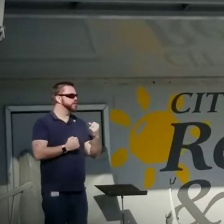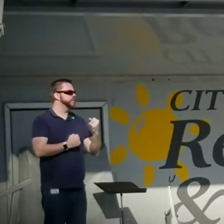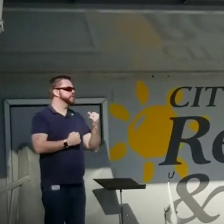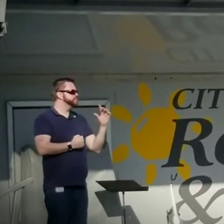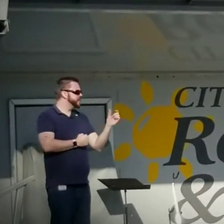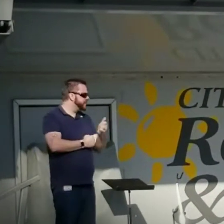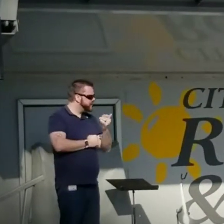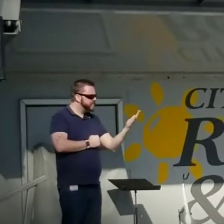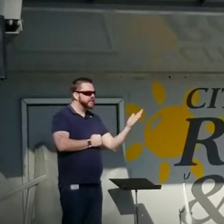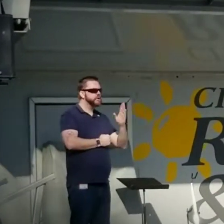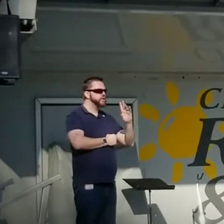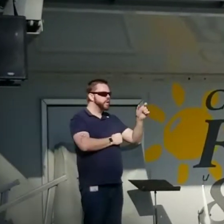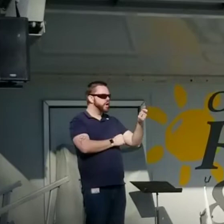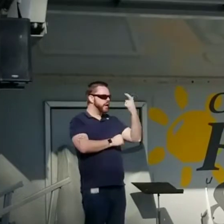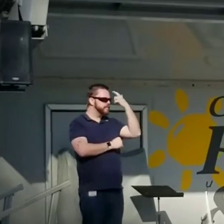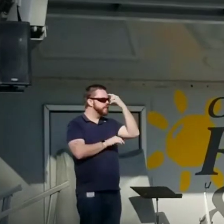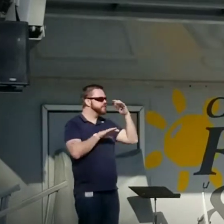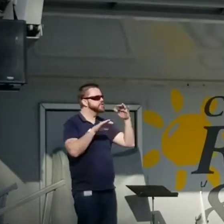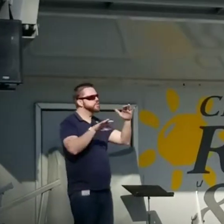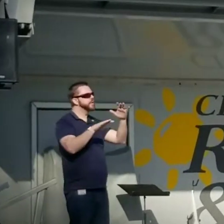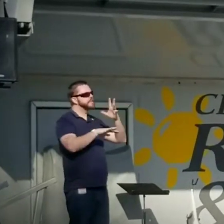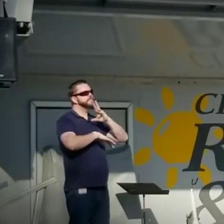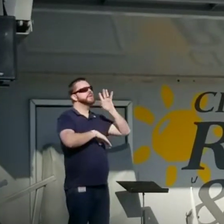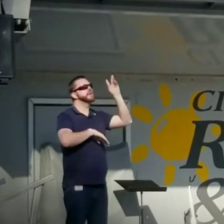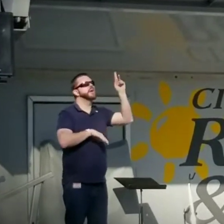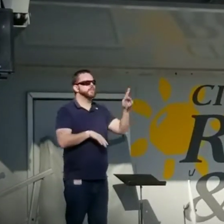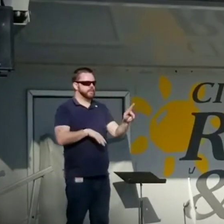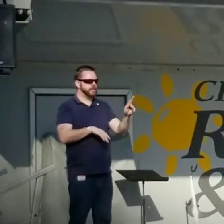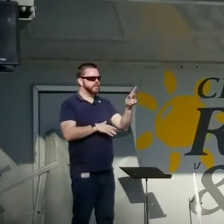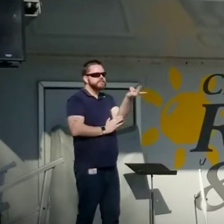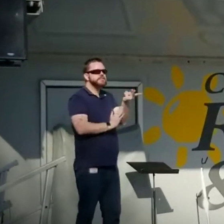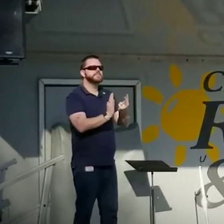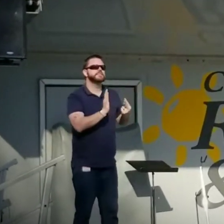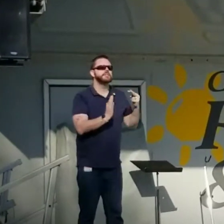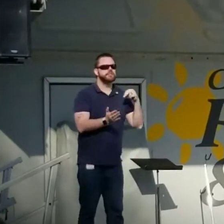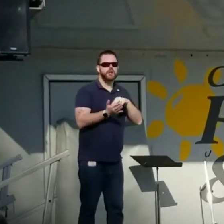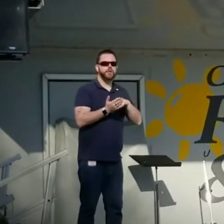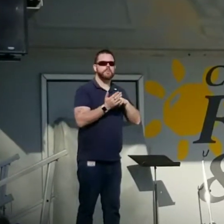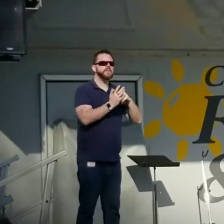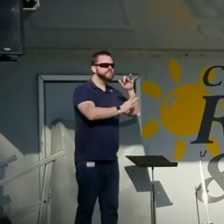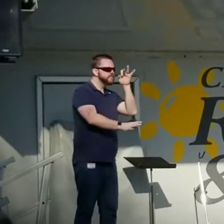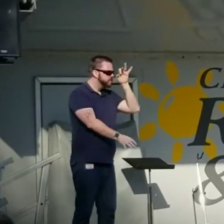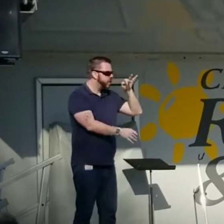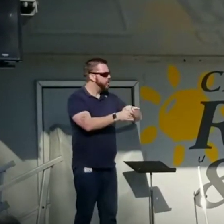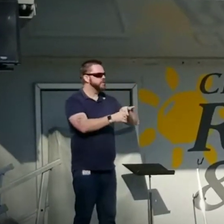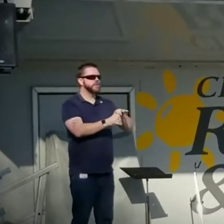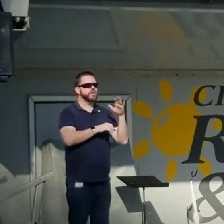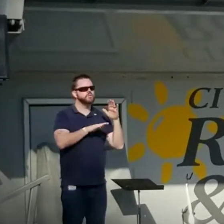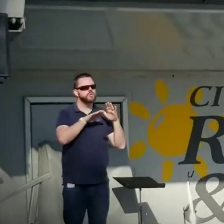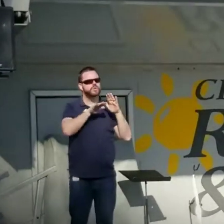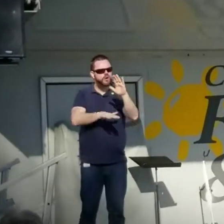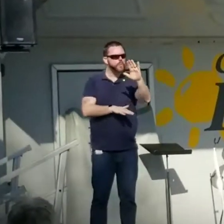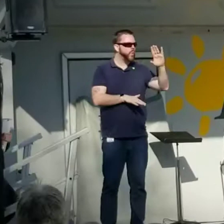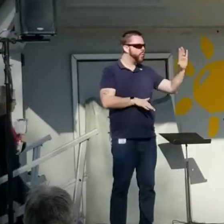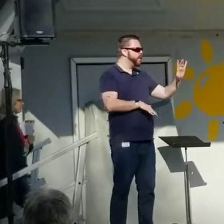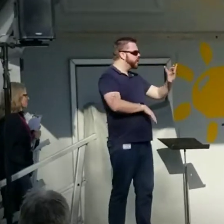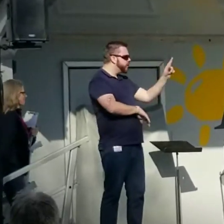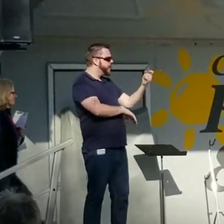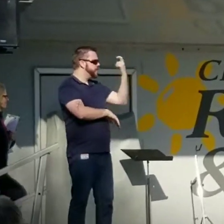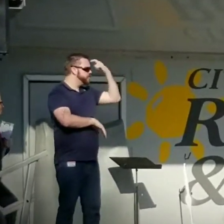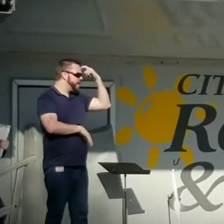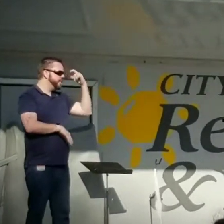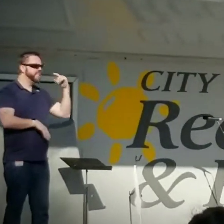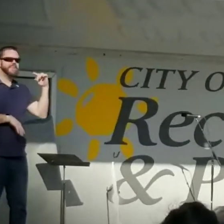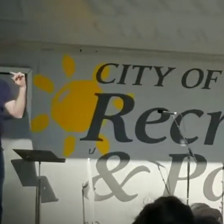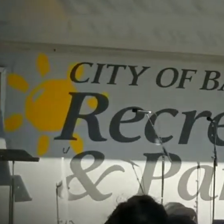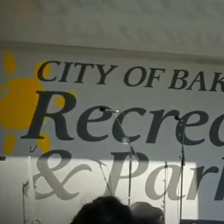anything your government is doing, speak up, stand up, vote. It's your government.